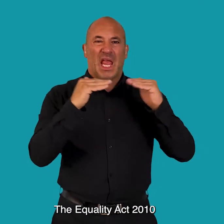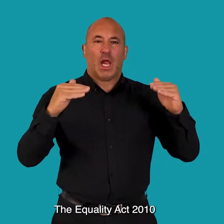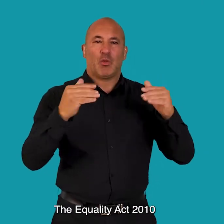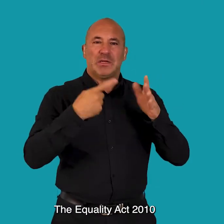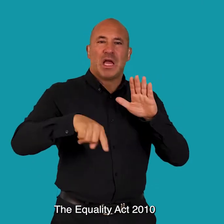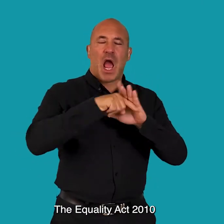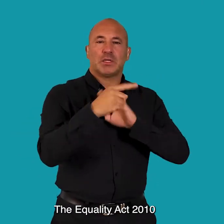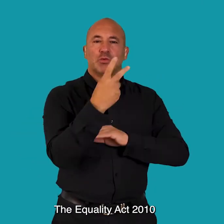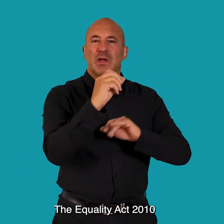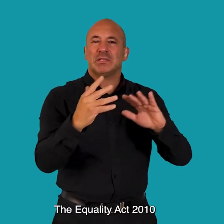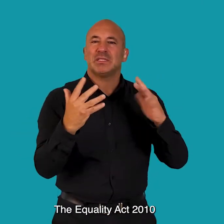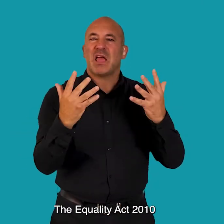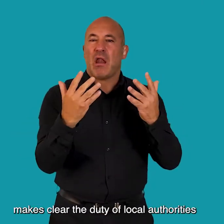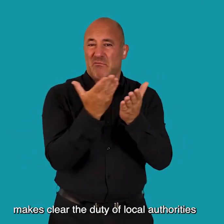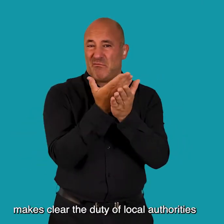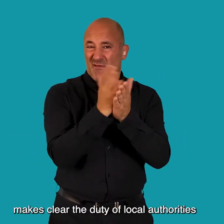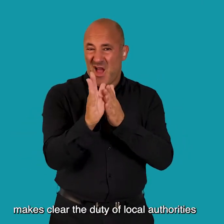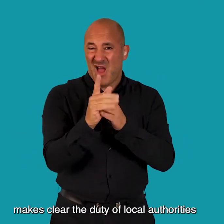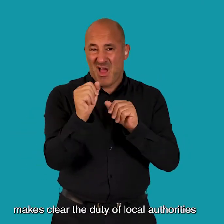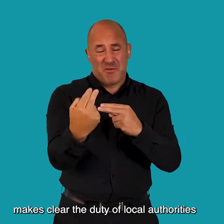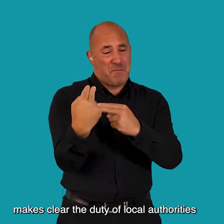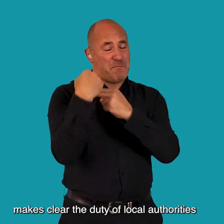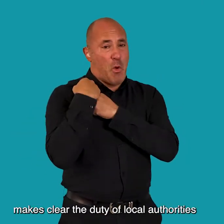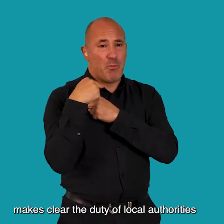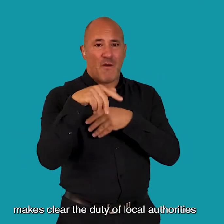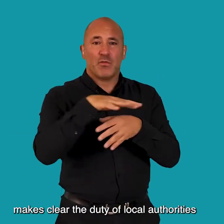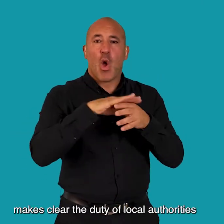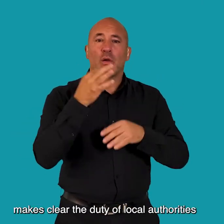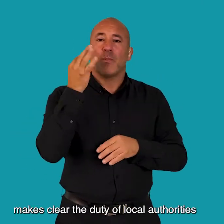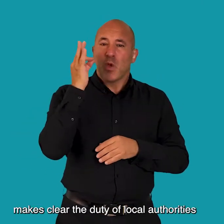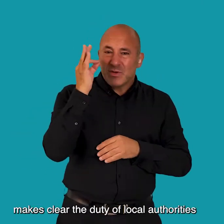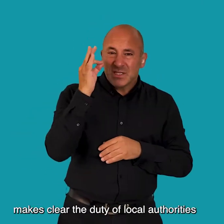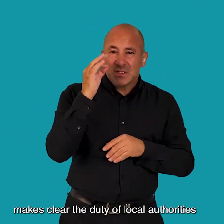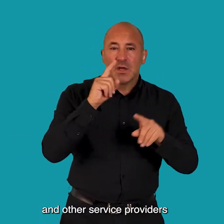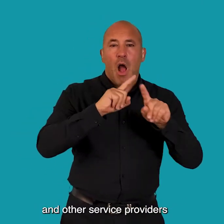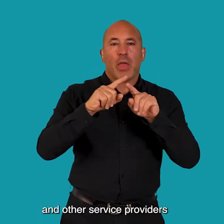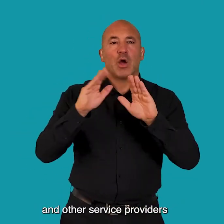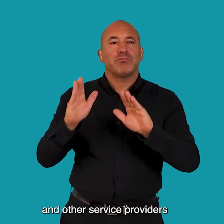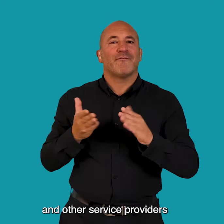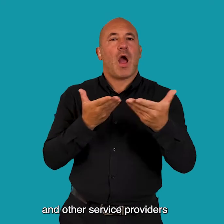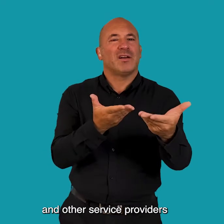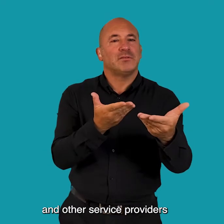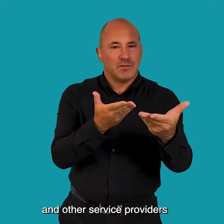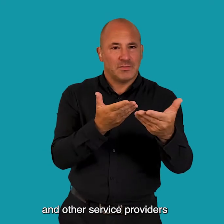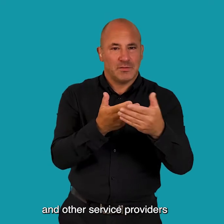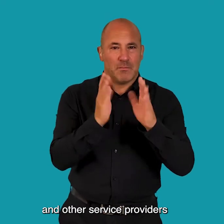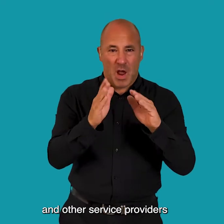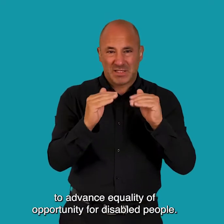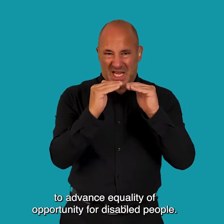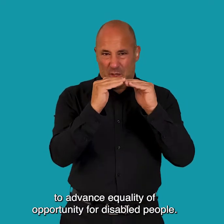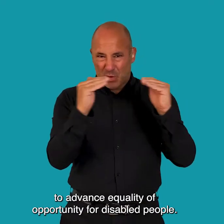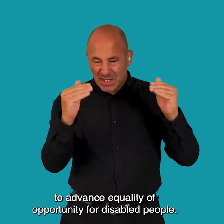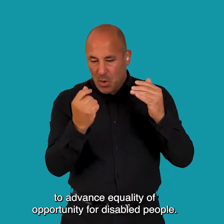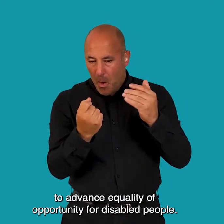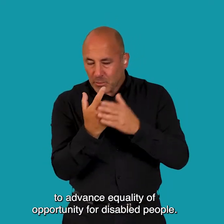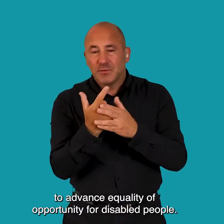Act 2010 makes clear the duty of local authorities and other service providers to advance equality